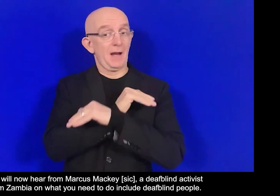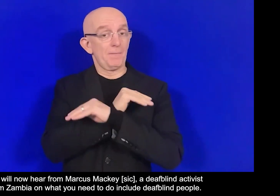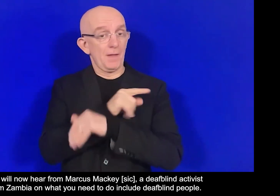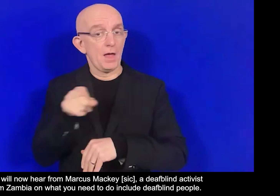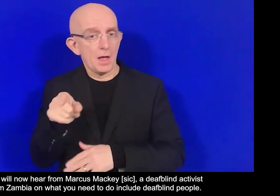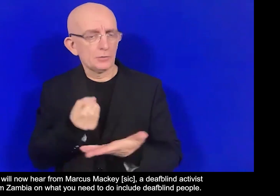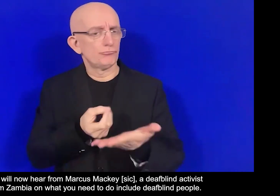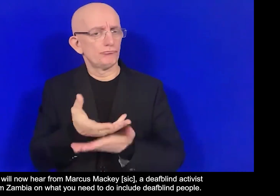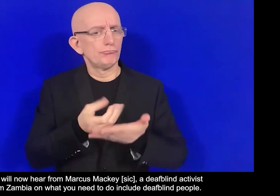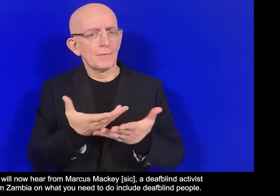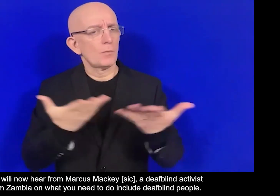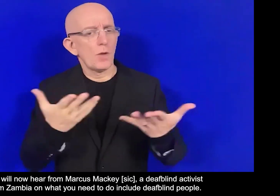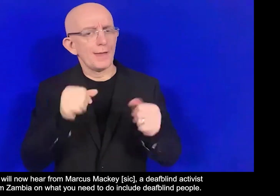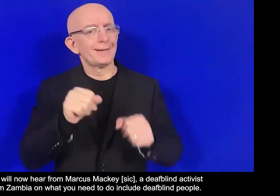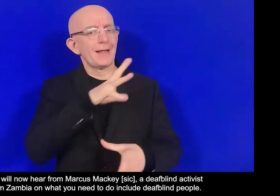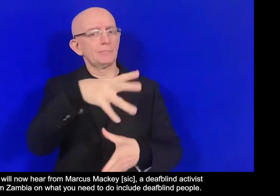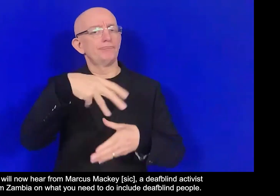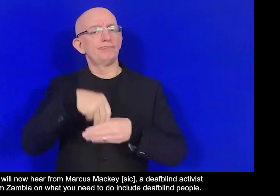to include deafblind people.